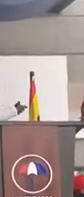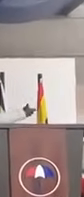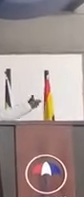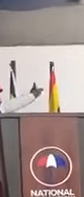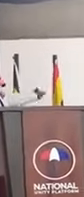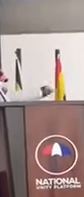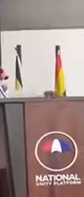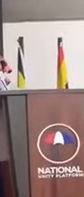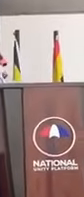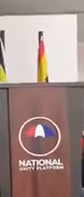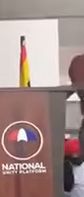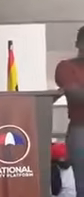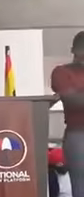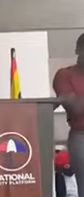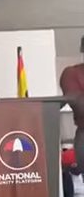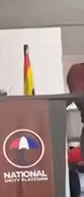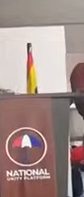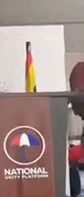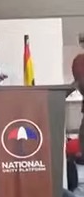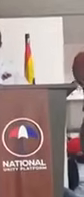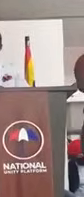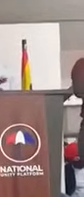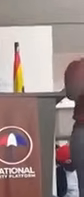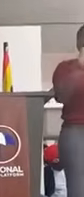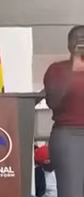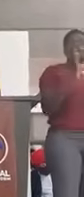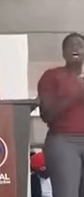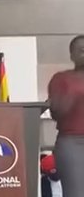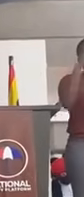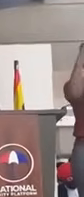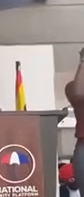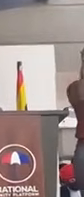the SFC and the police, of the 30%.